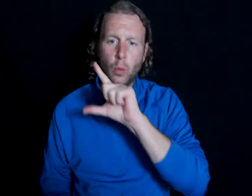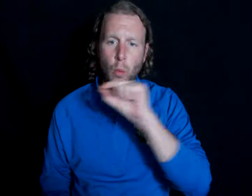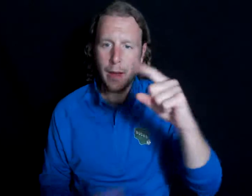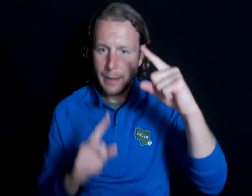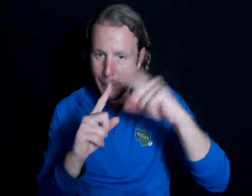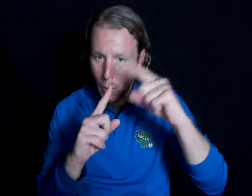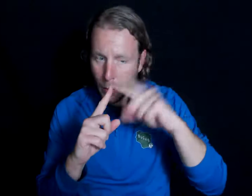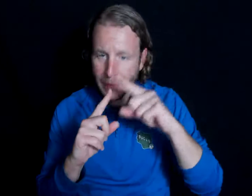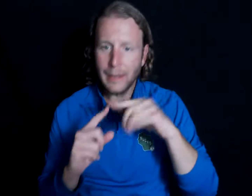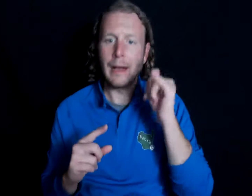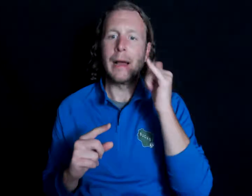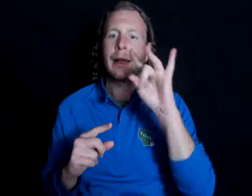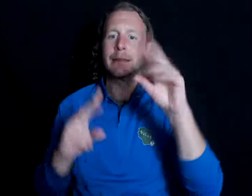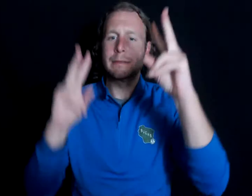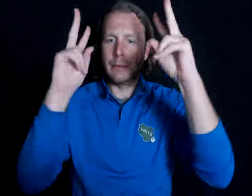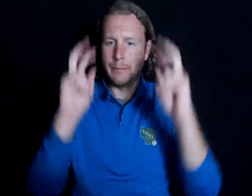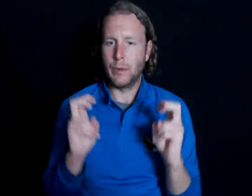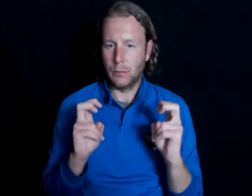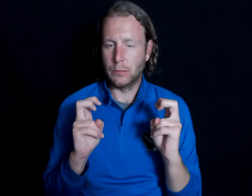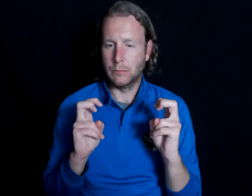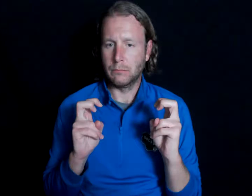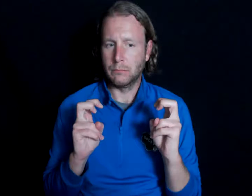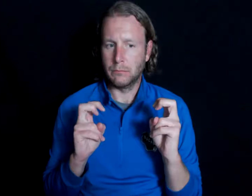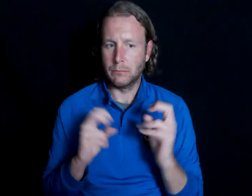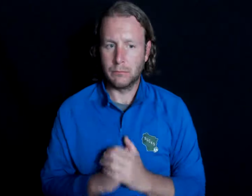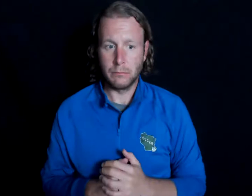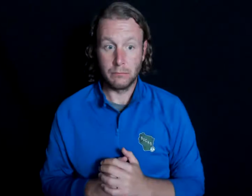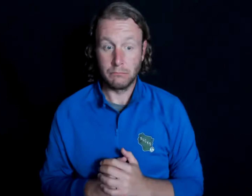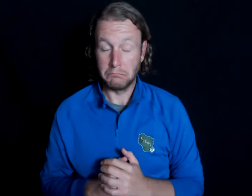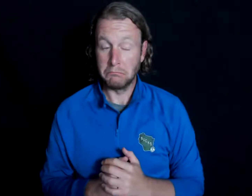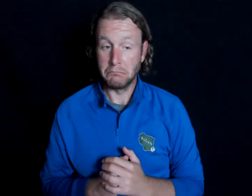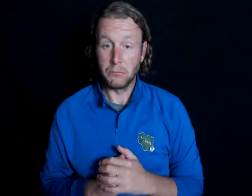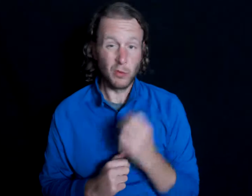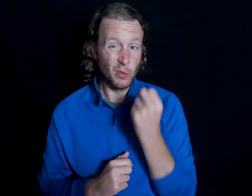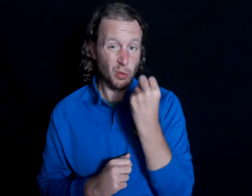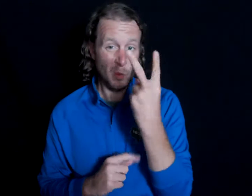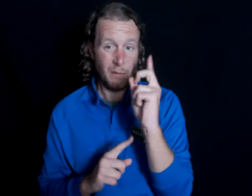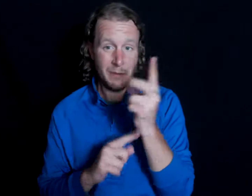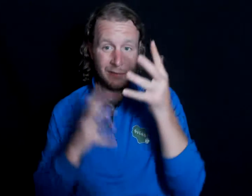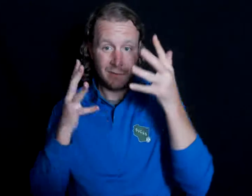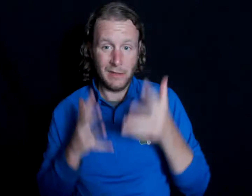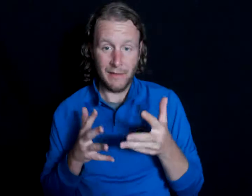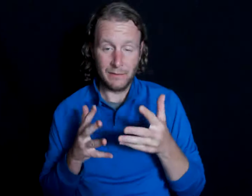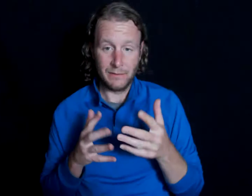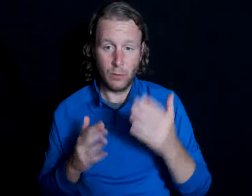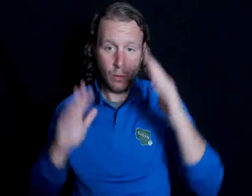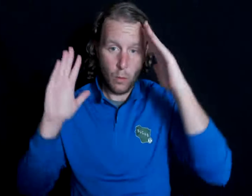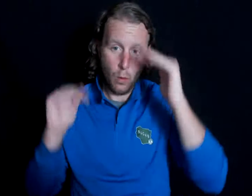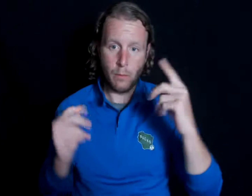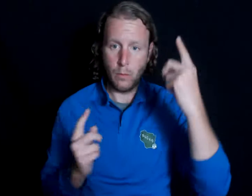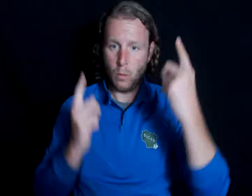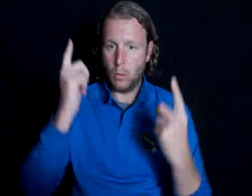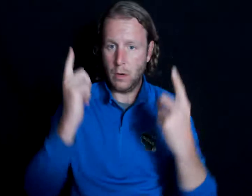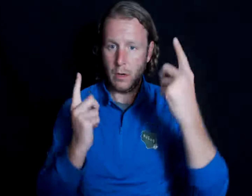by 20. 12 minutes away from perhaps tying this series at 1 game apiece.